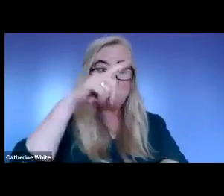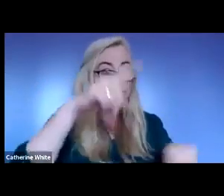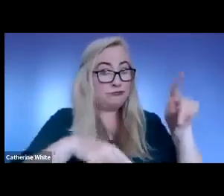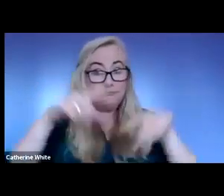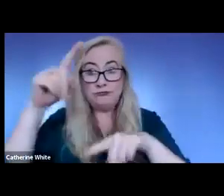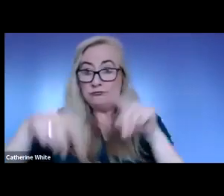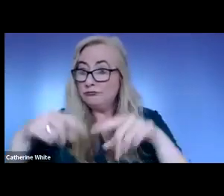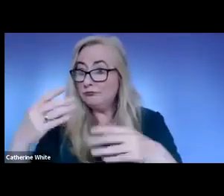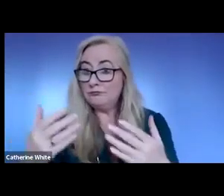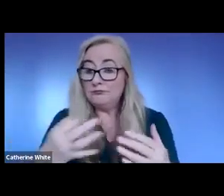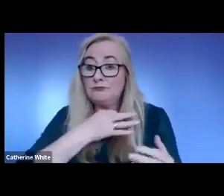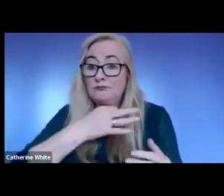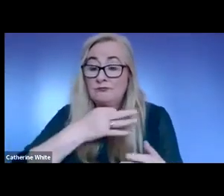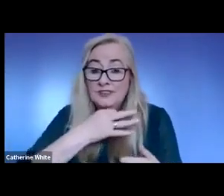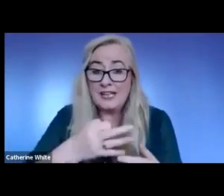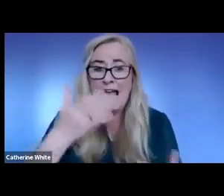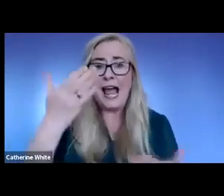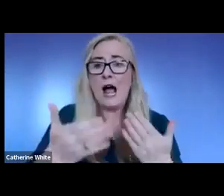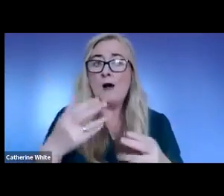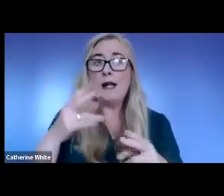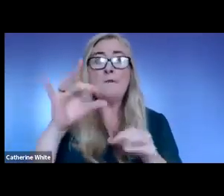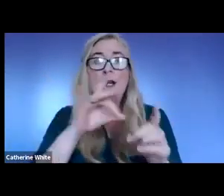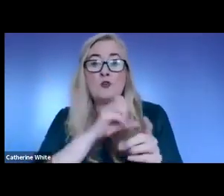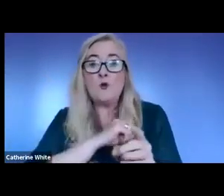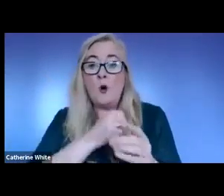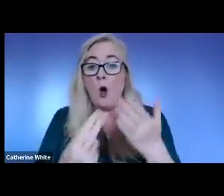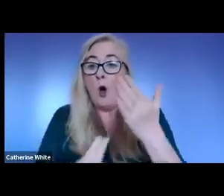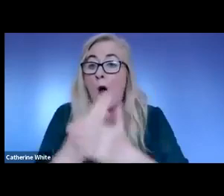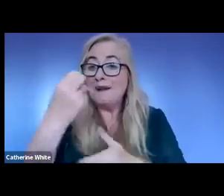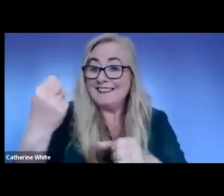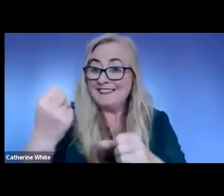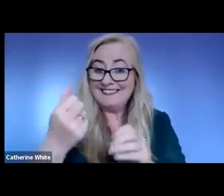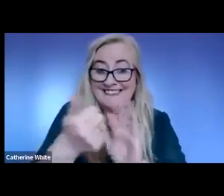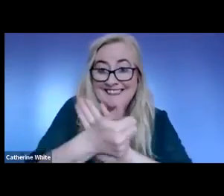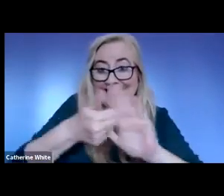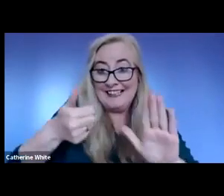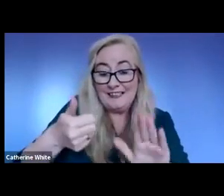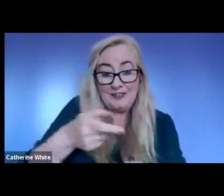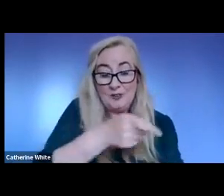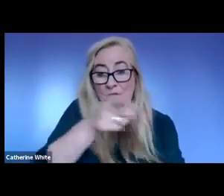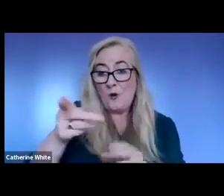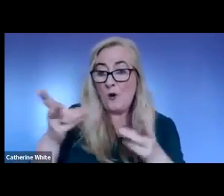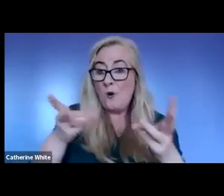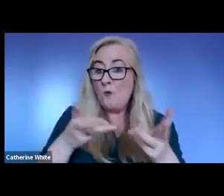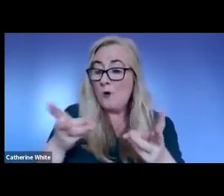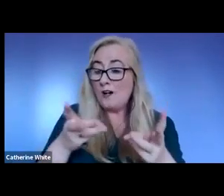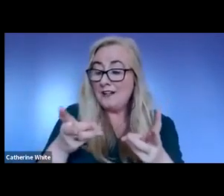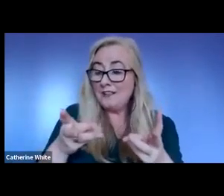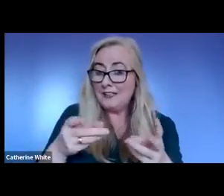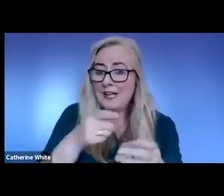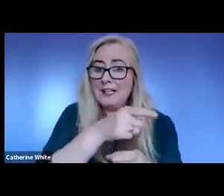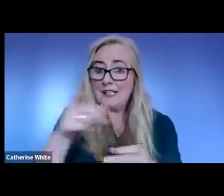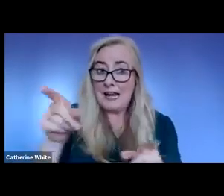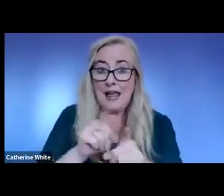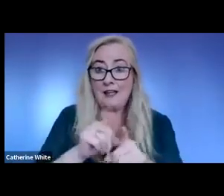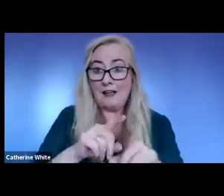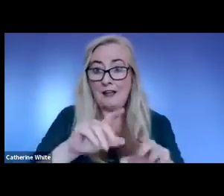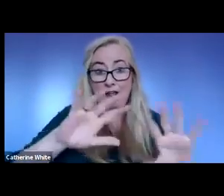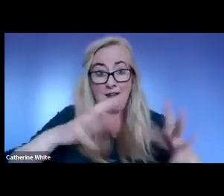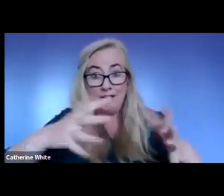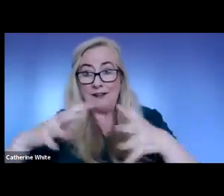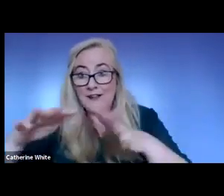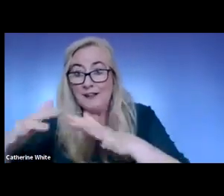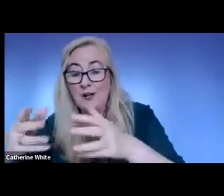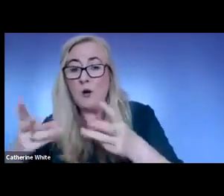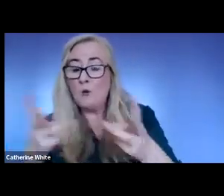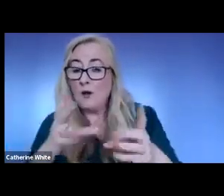well, how we can upskill all of our workers, particularly those in more precarious employments, to have